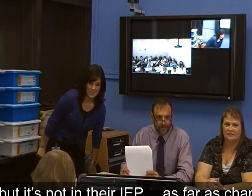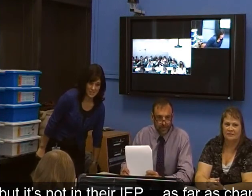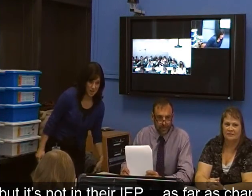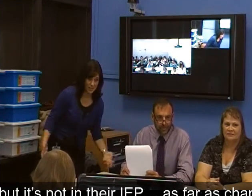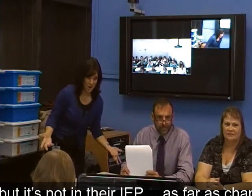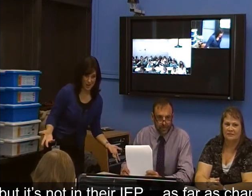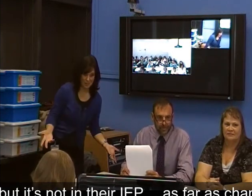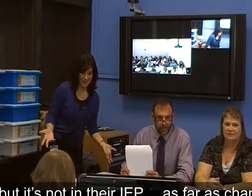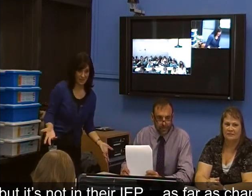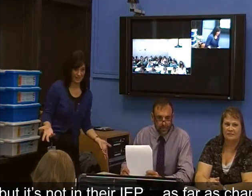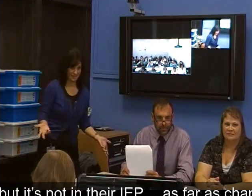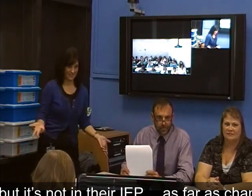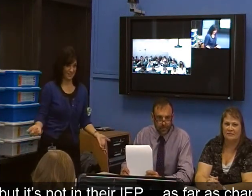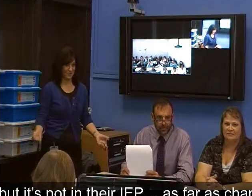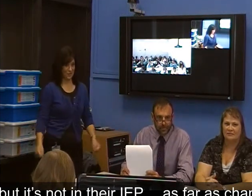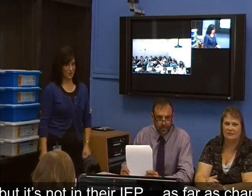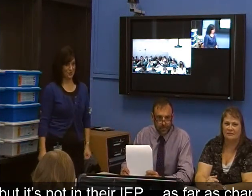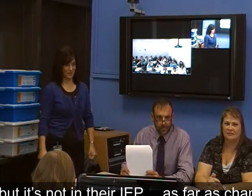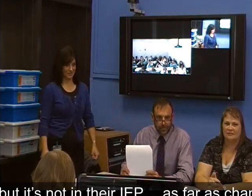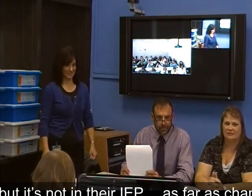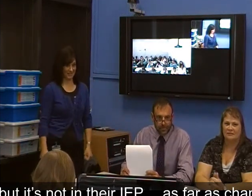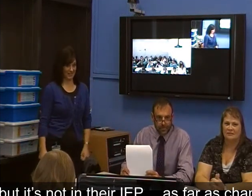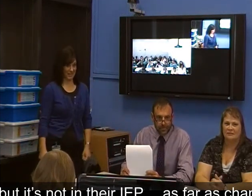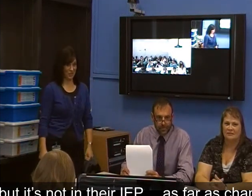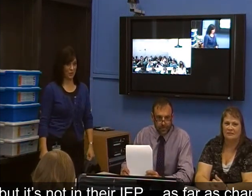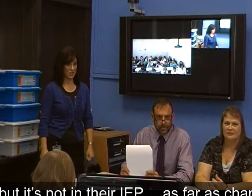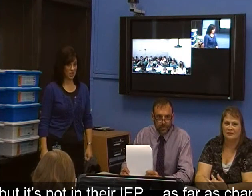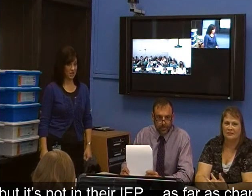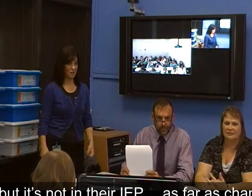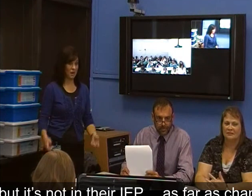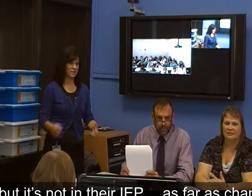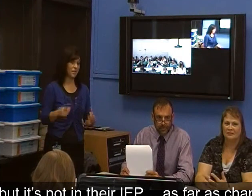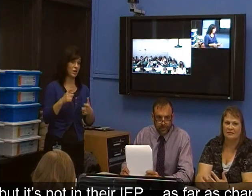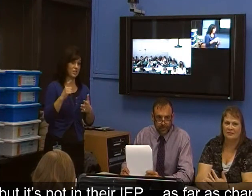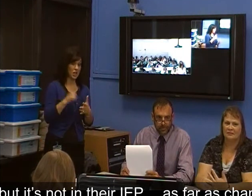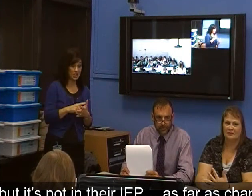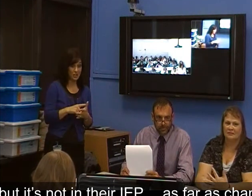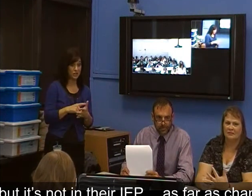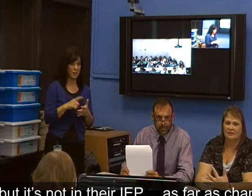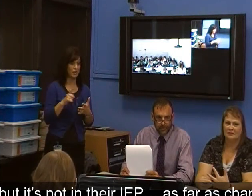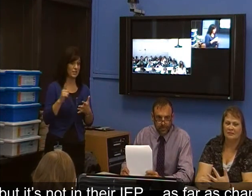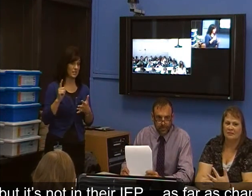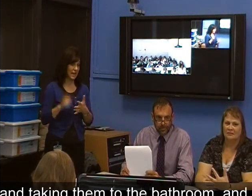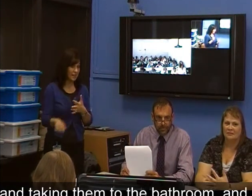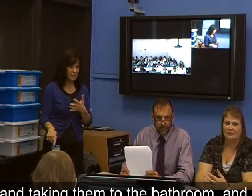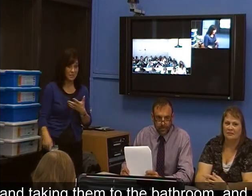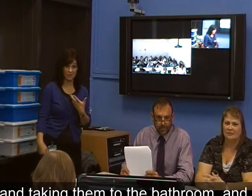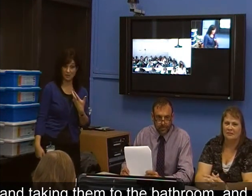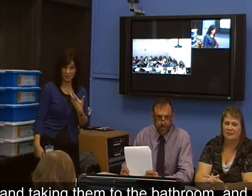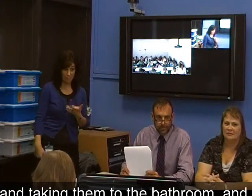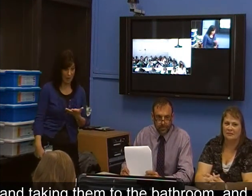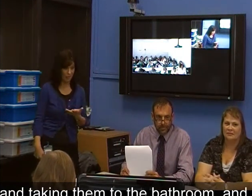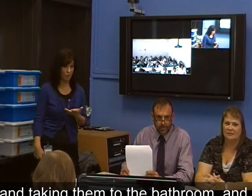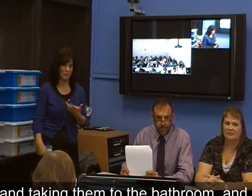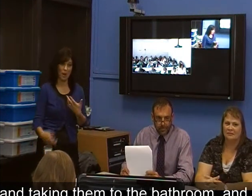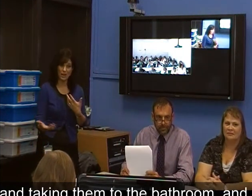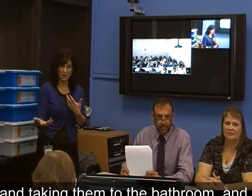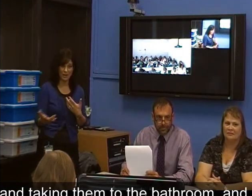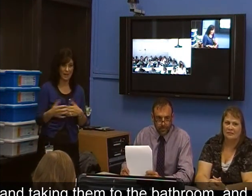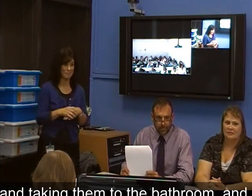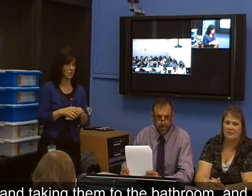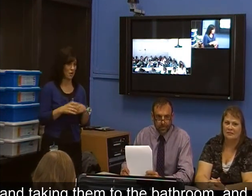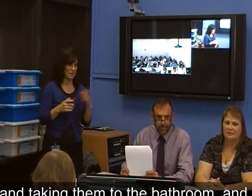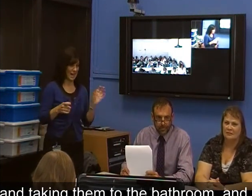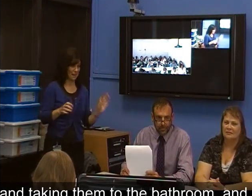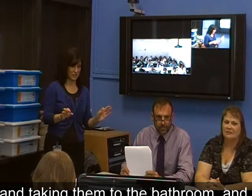But it's not in their IEP, so do I as far as changing their diapers and taking them to the bathroom and potty